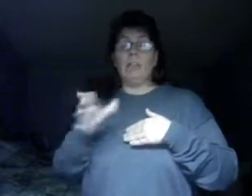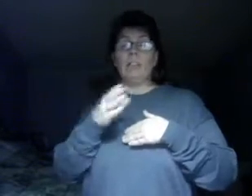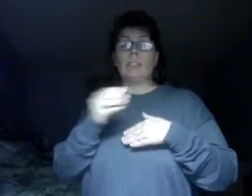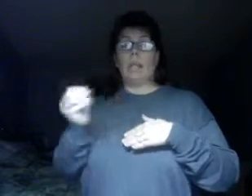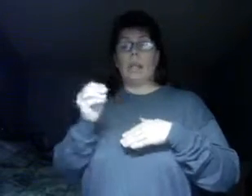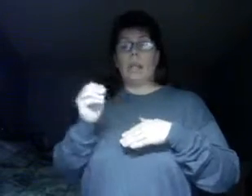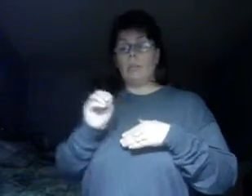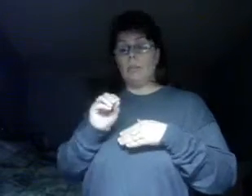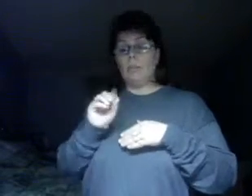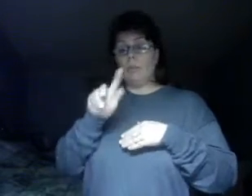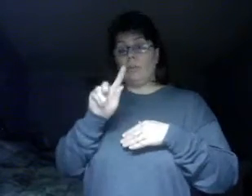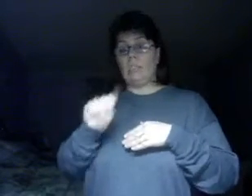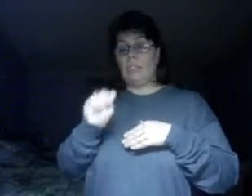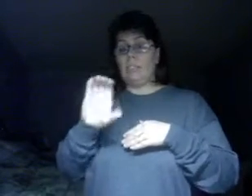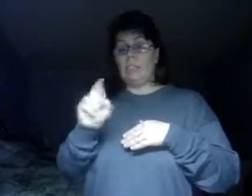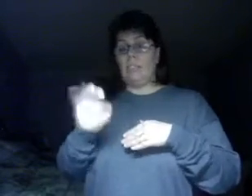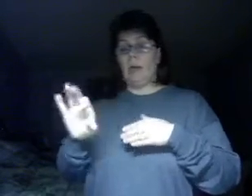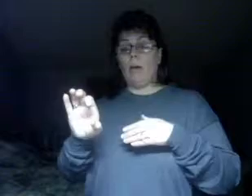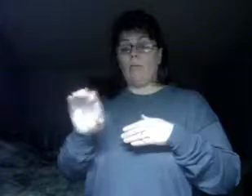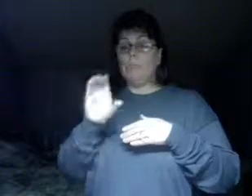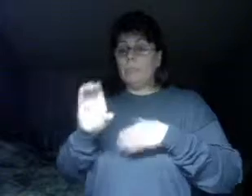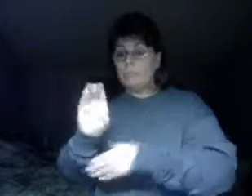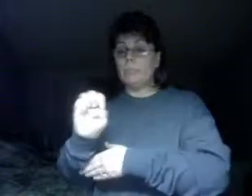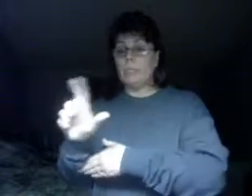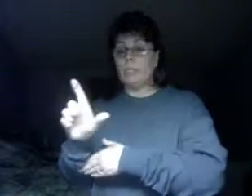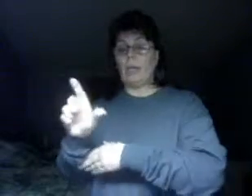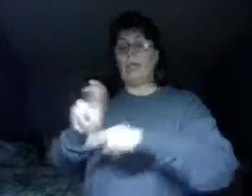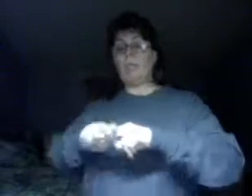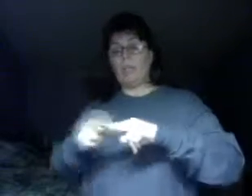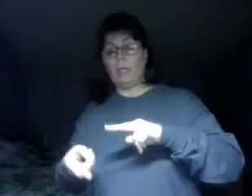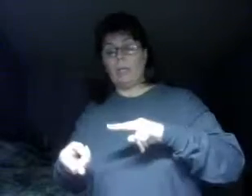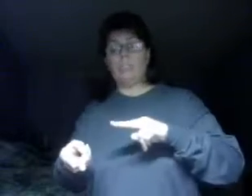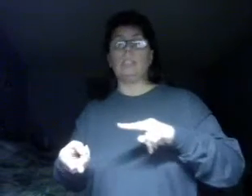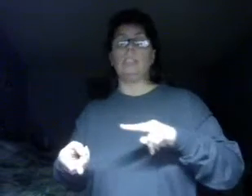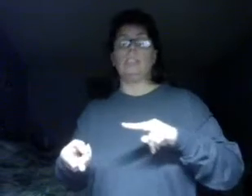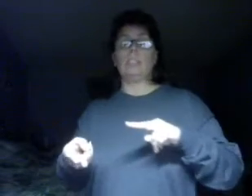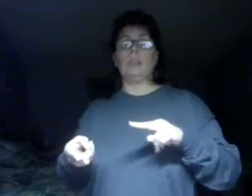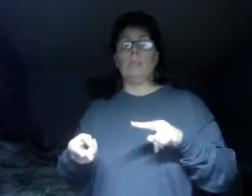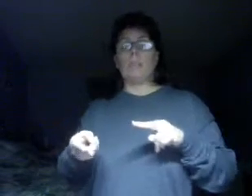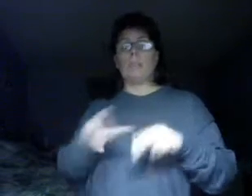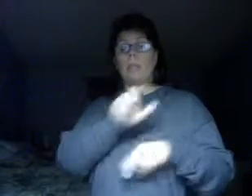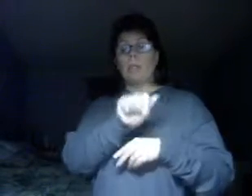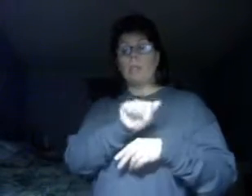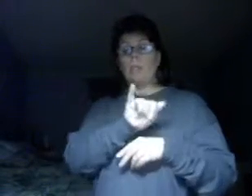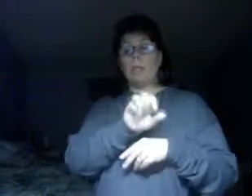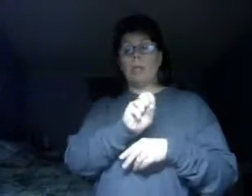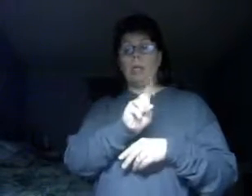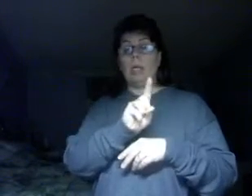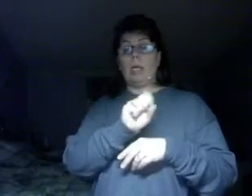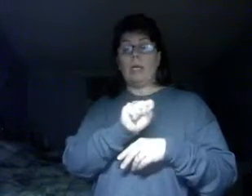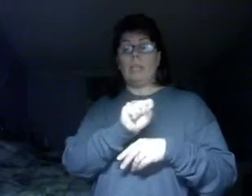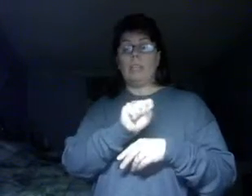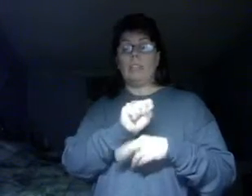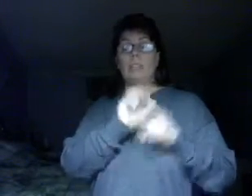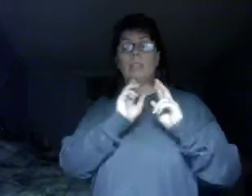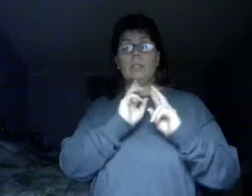AIDS. AIDS is the acquired immunodeficiency syndrome. It's a result of a person being infected